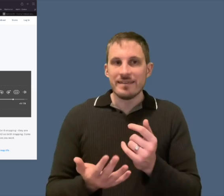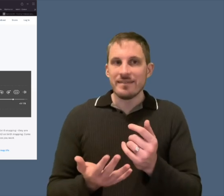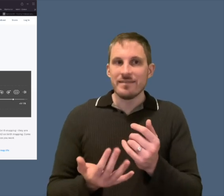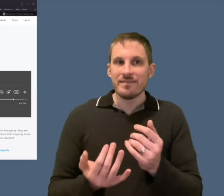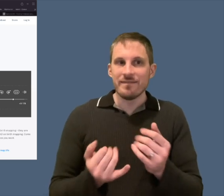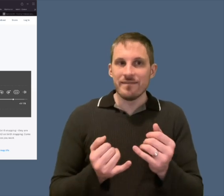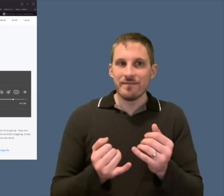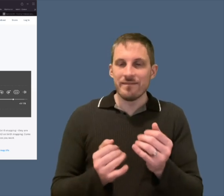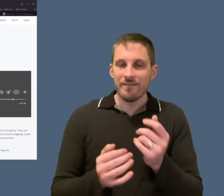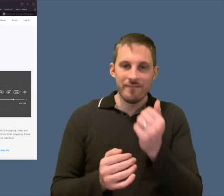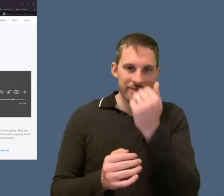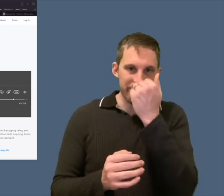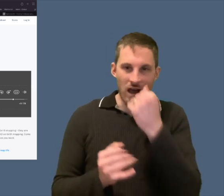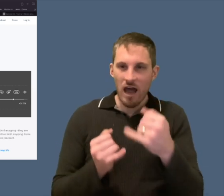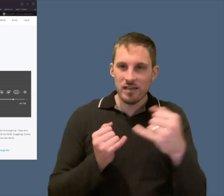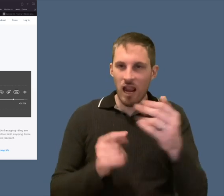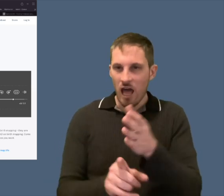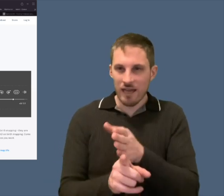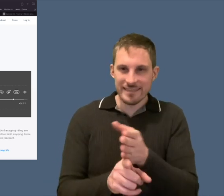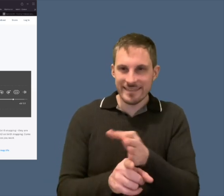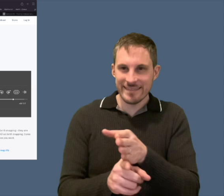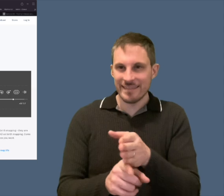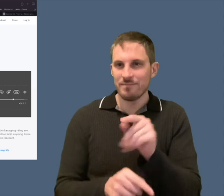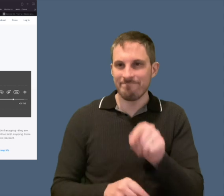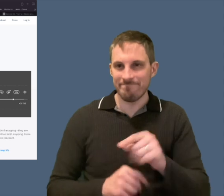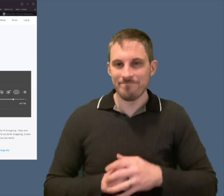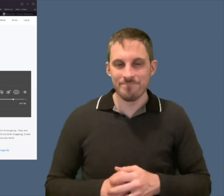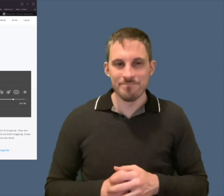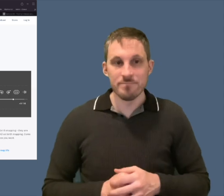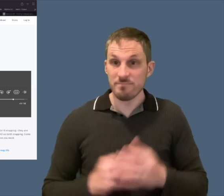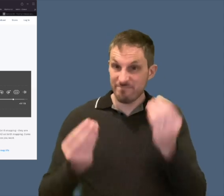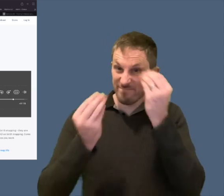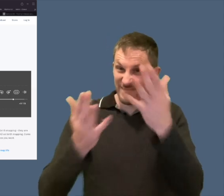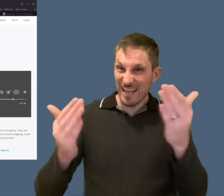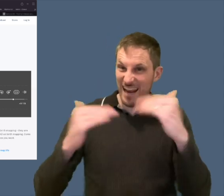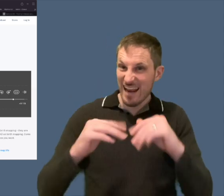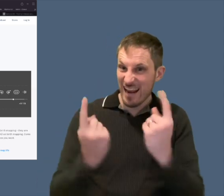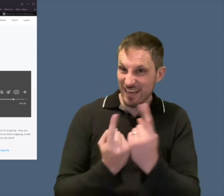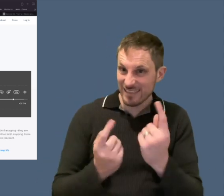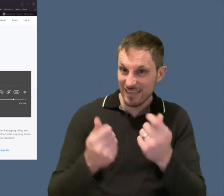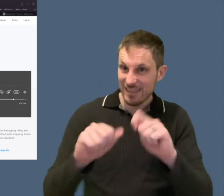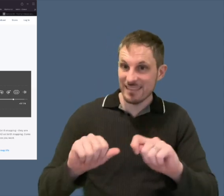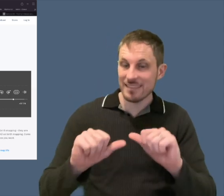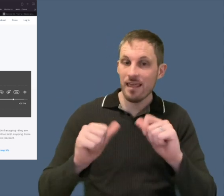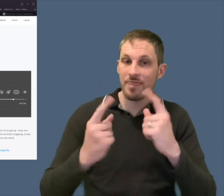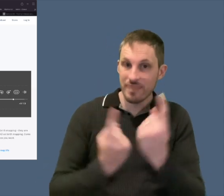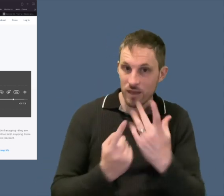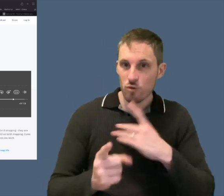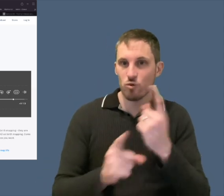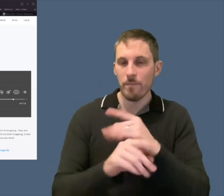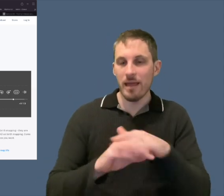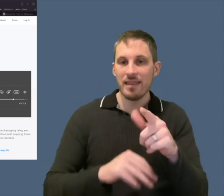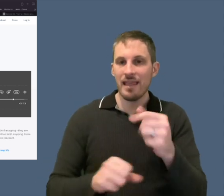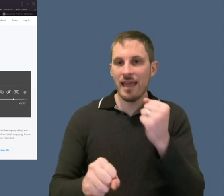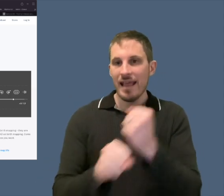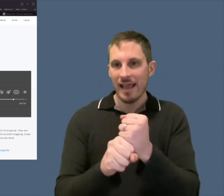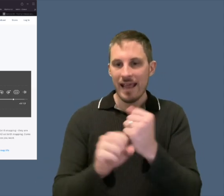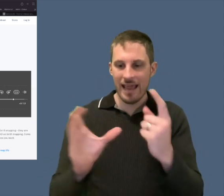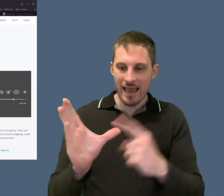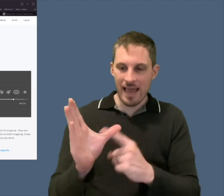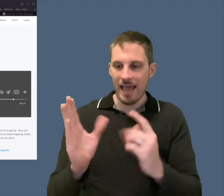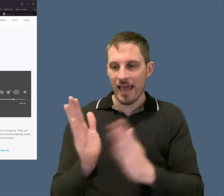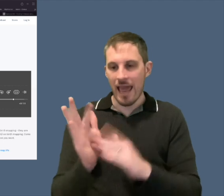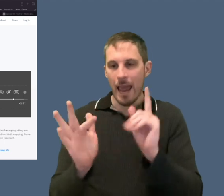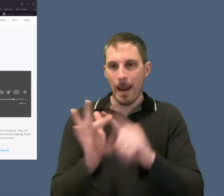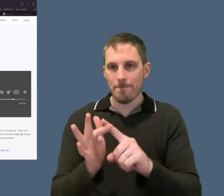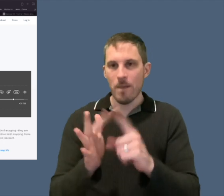walk on. The next thing that I want to share is that game of birth, because the game of birth tool